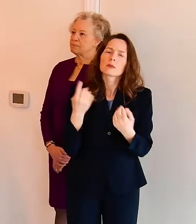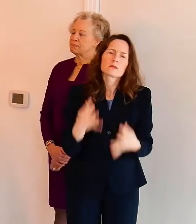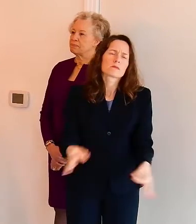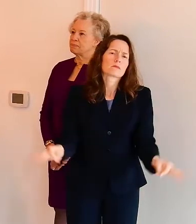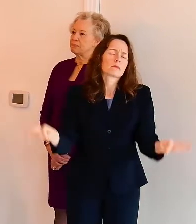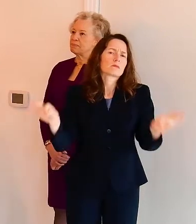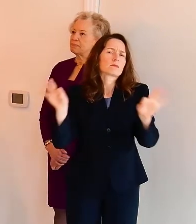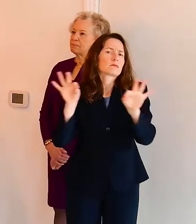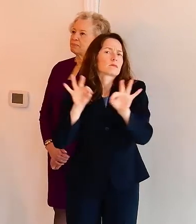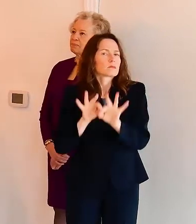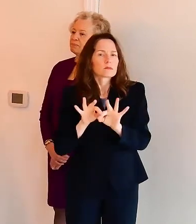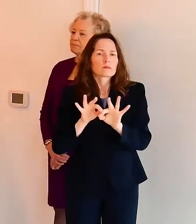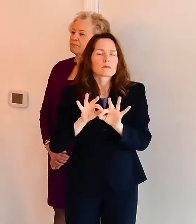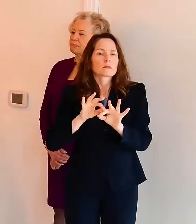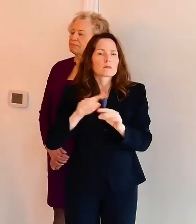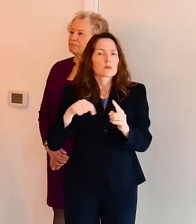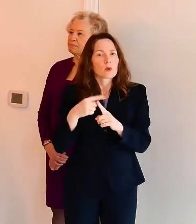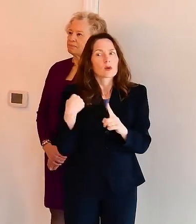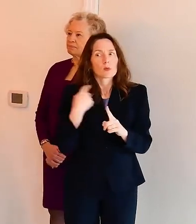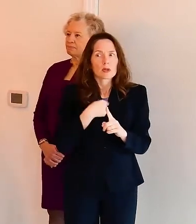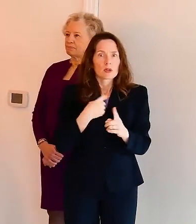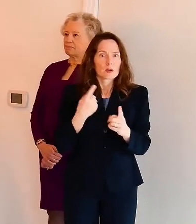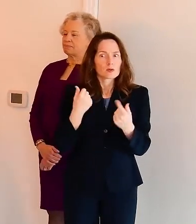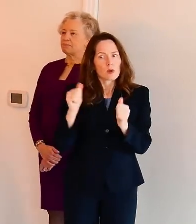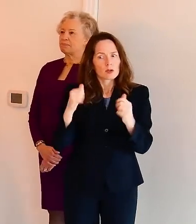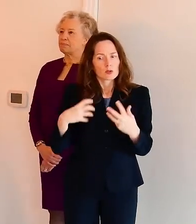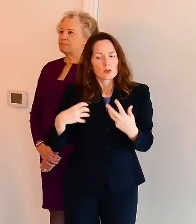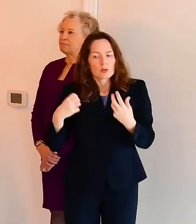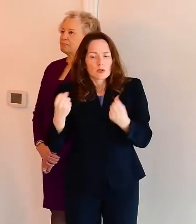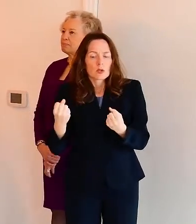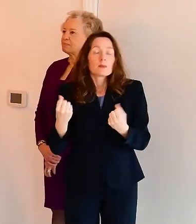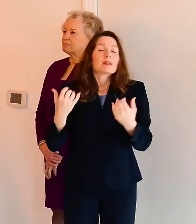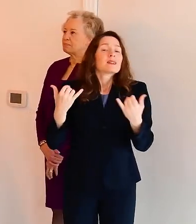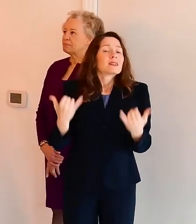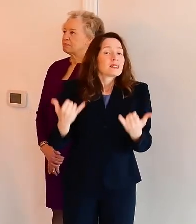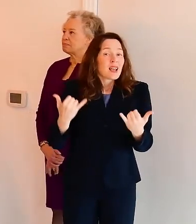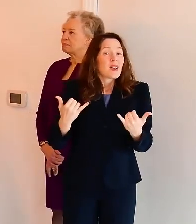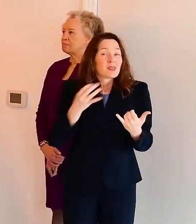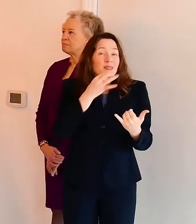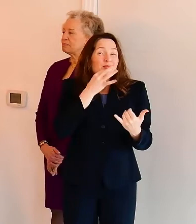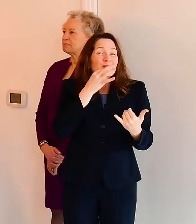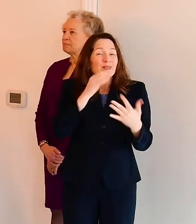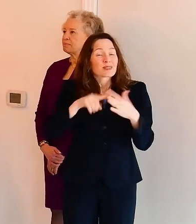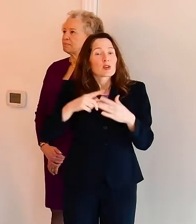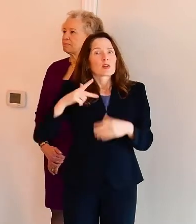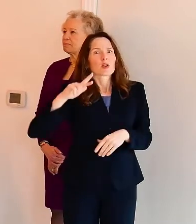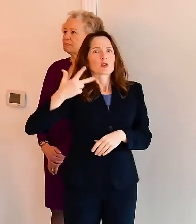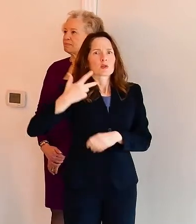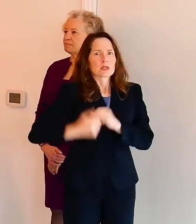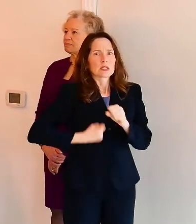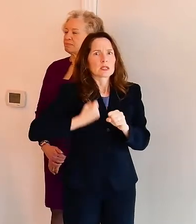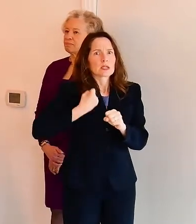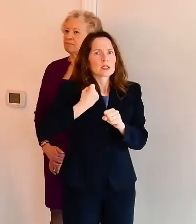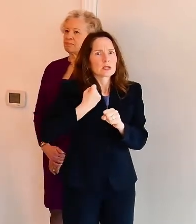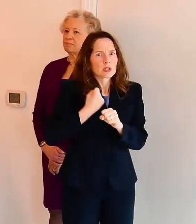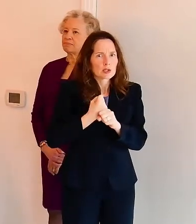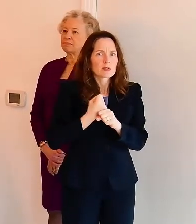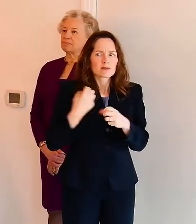look towards a third year of living with COVID, we cannot take our foot off the